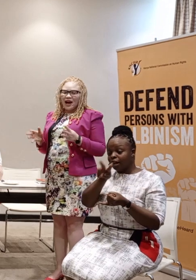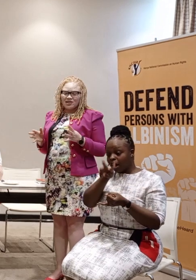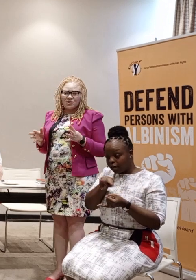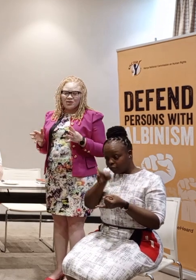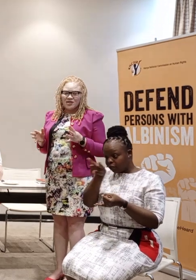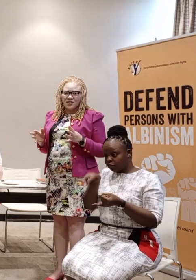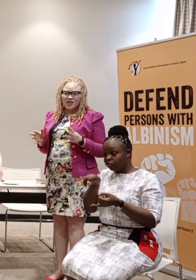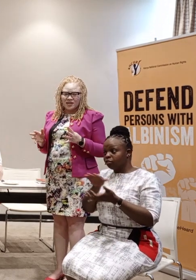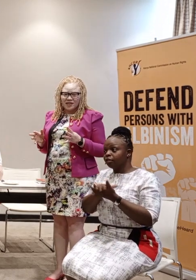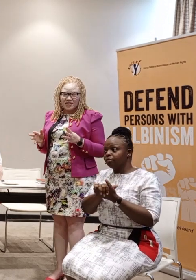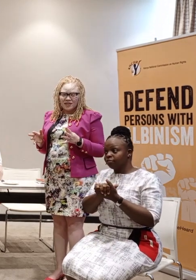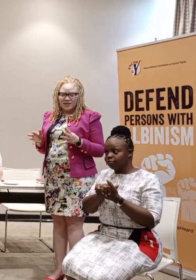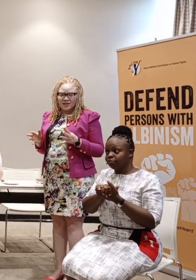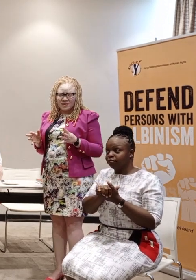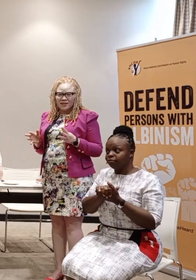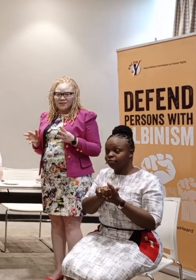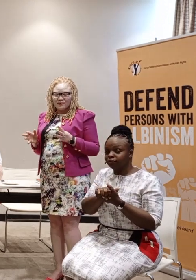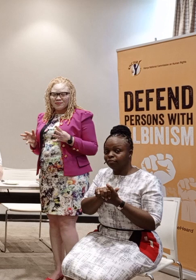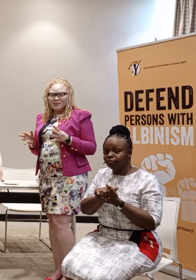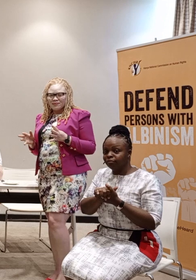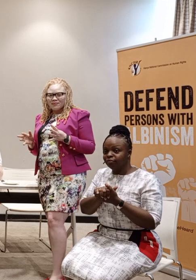Mnajua attitude ni nini?